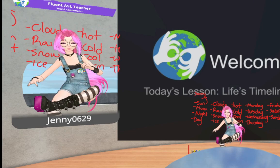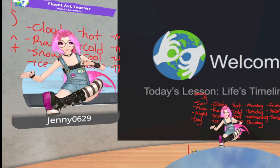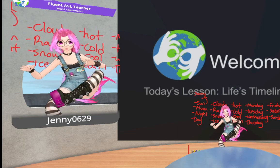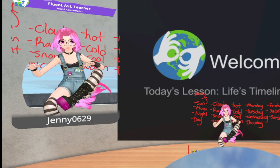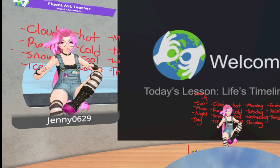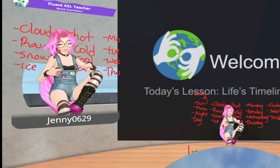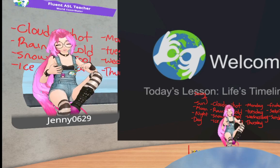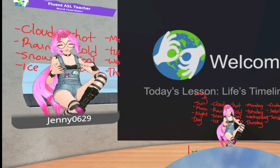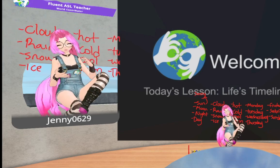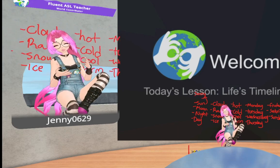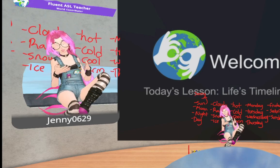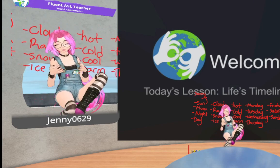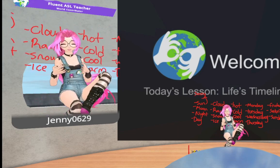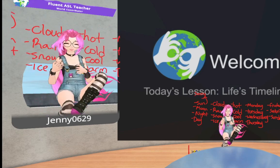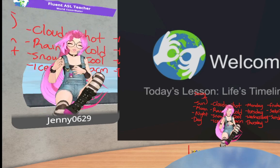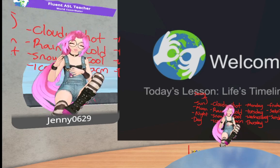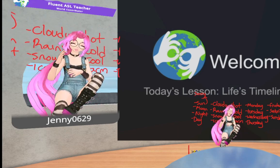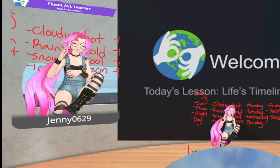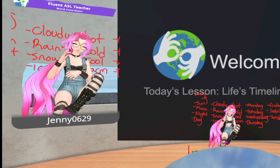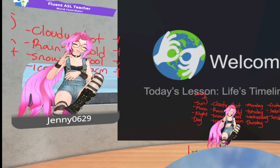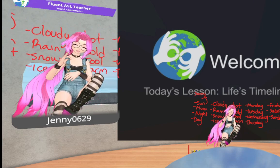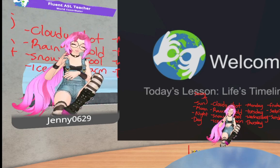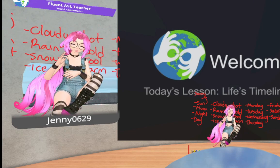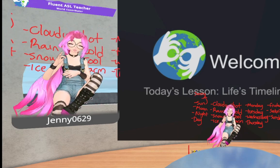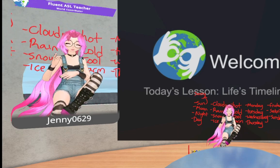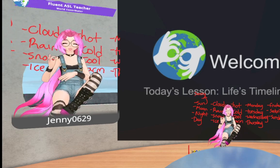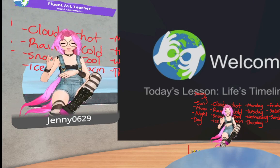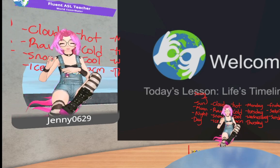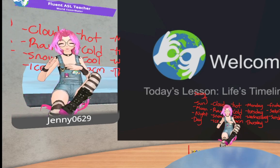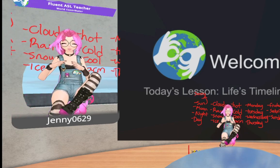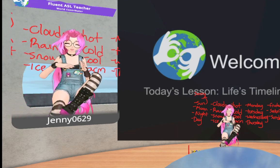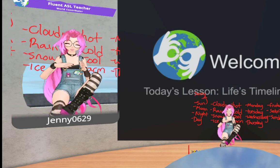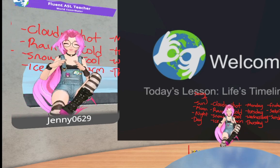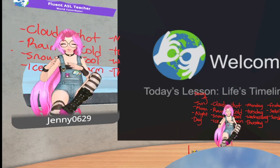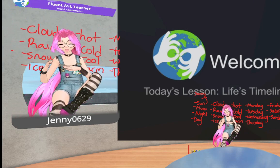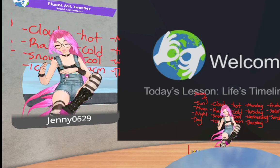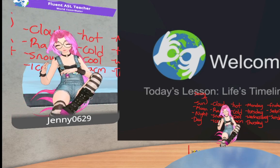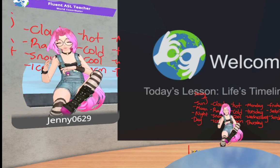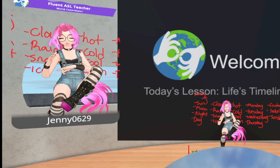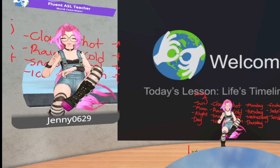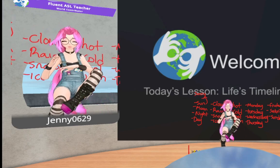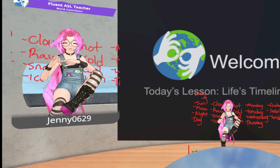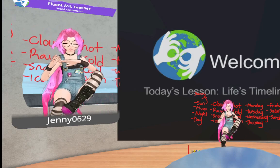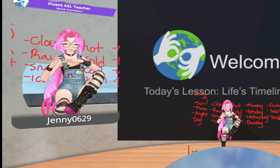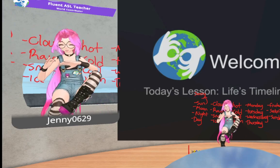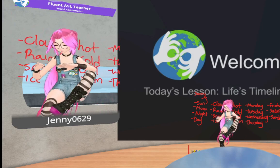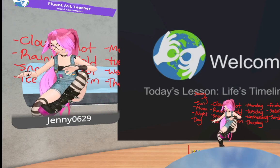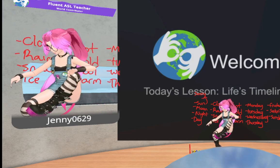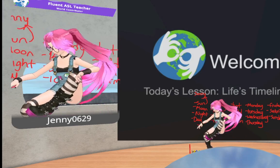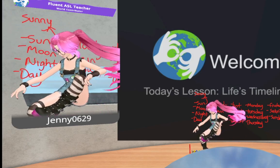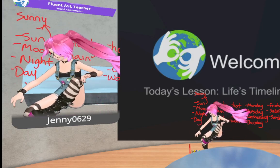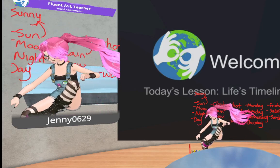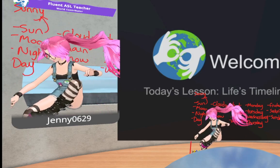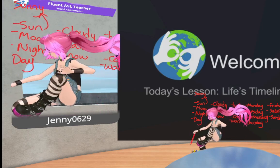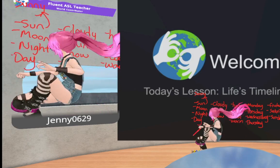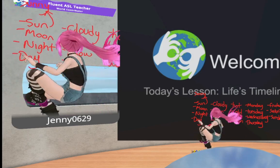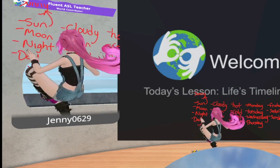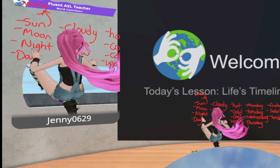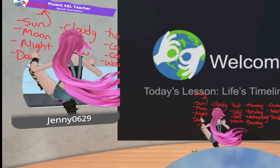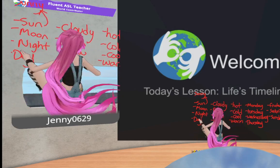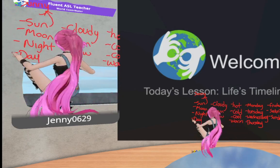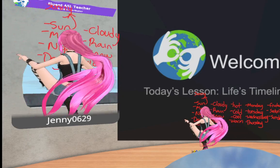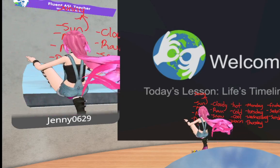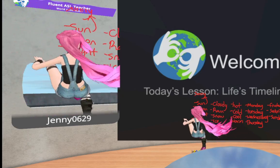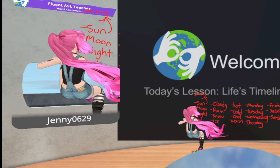Dusk. So when it comes to like sunset, sunrise, dusk, and dawn, oh, there's another one I should add, which is